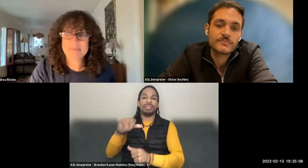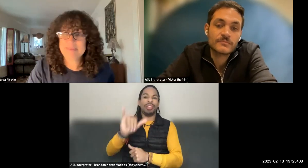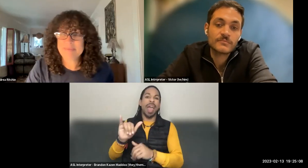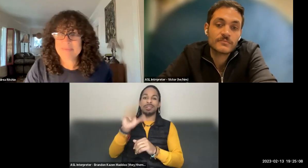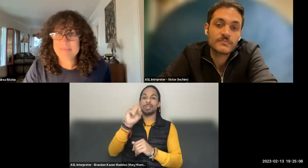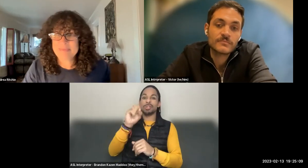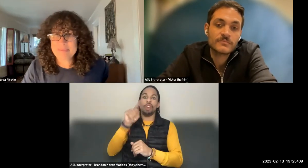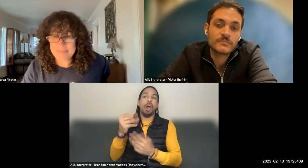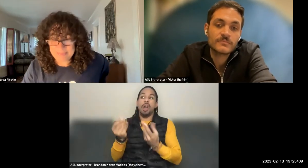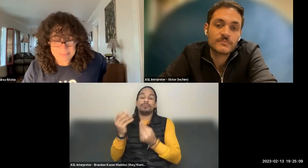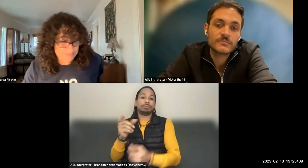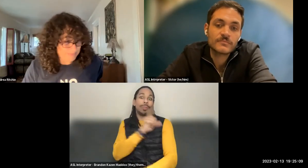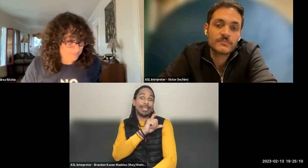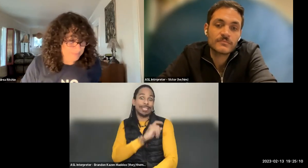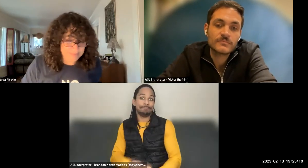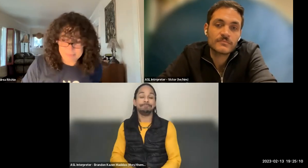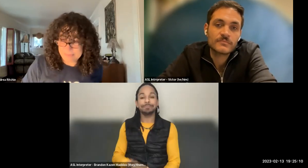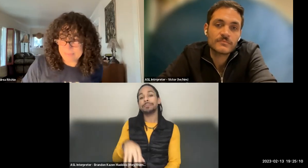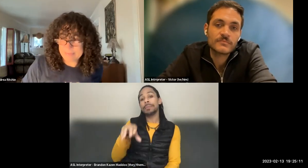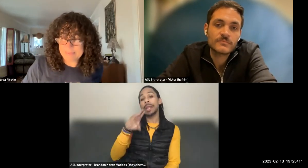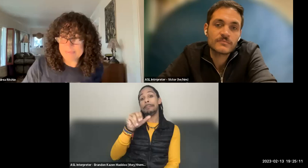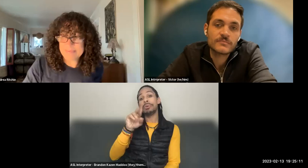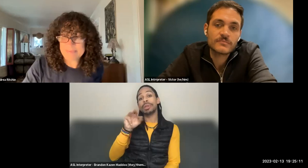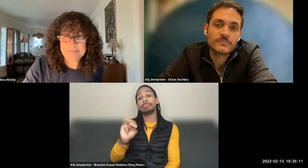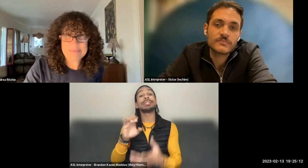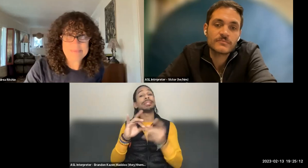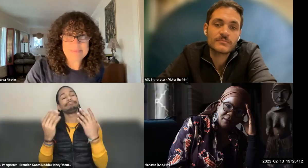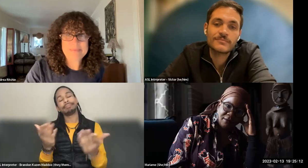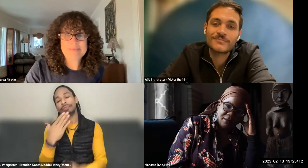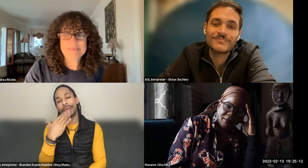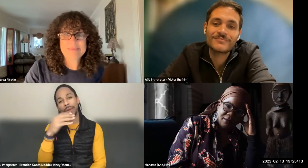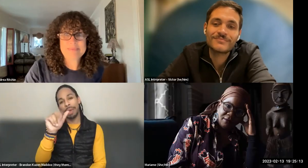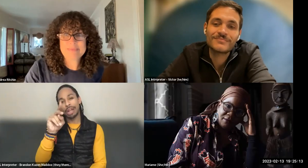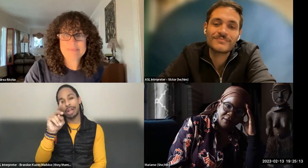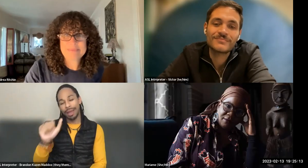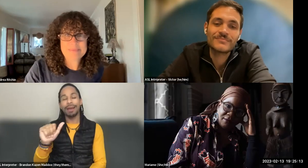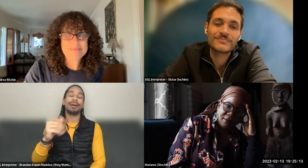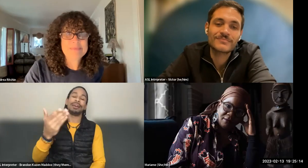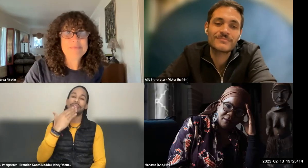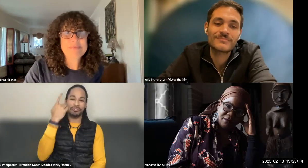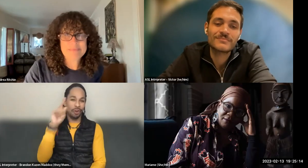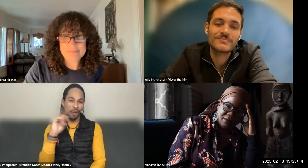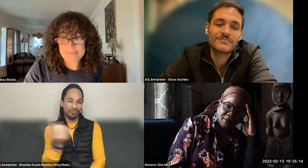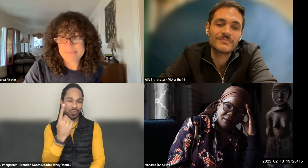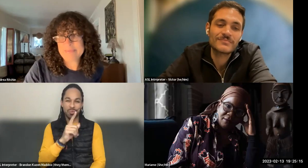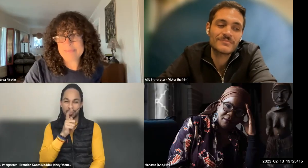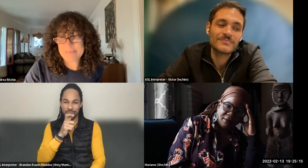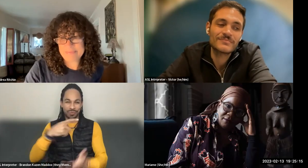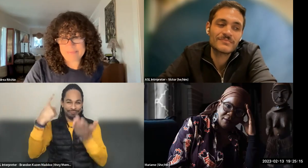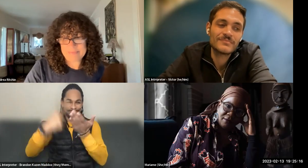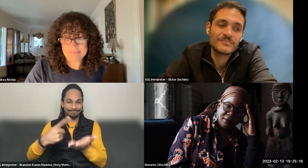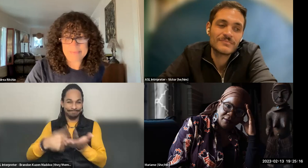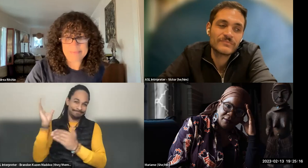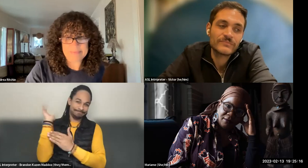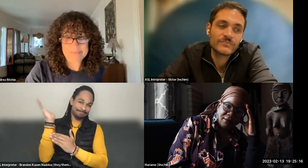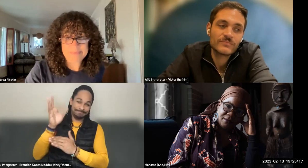All right, thanks, Andrea. And thank you so much to everybody that has spoken. I have learned a lot today and